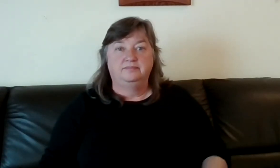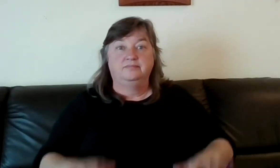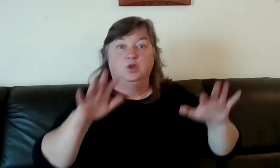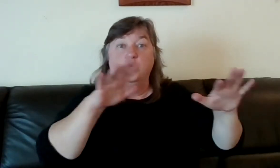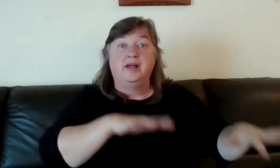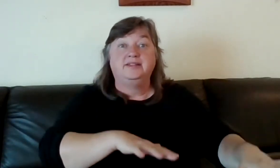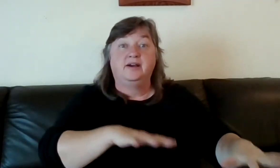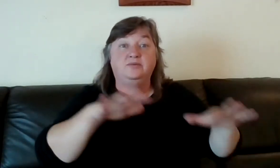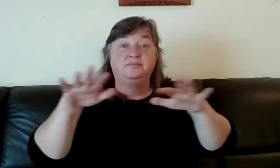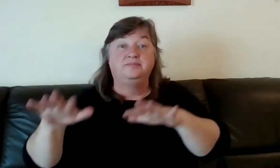Quiet down.